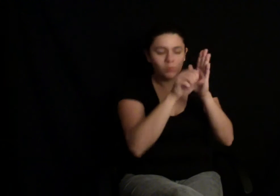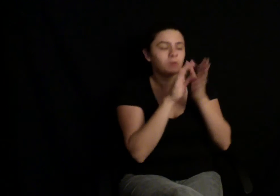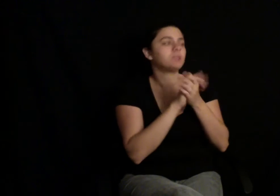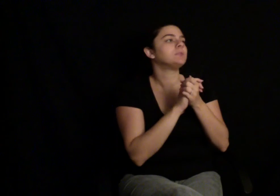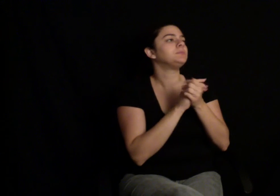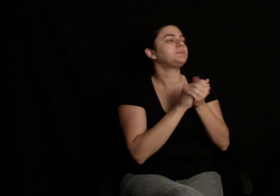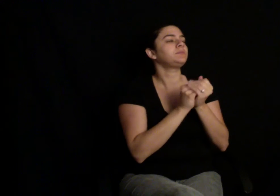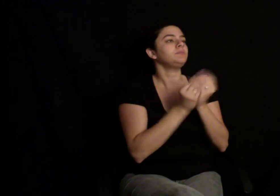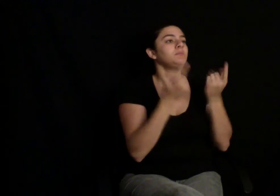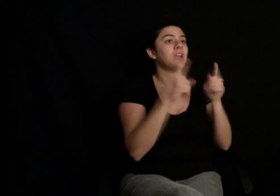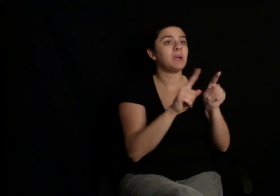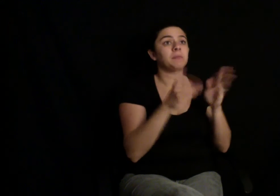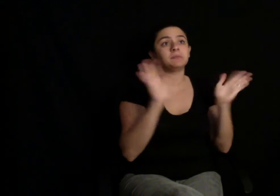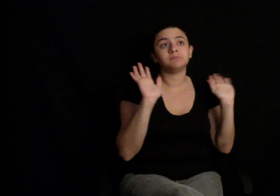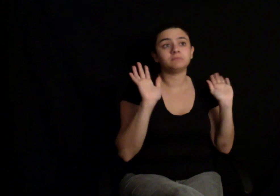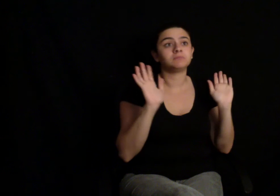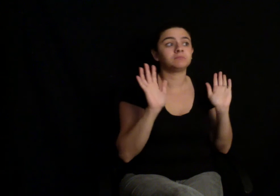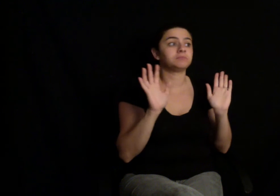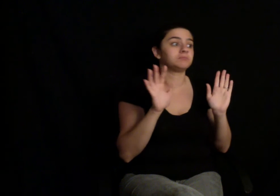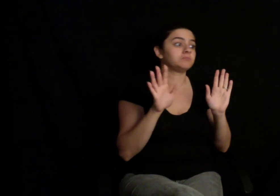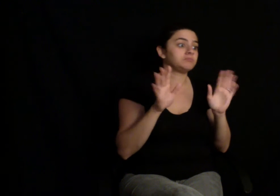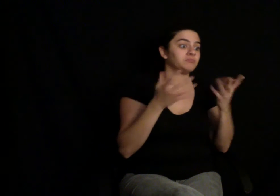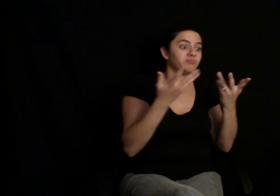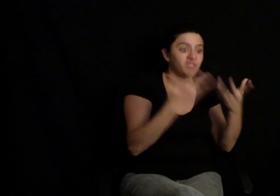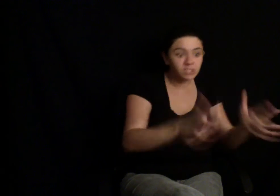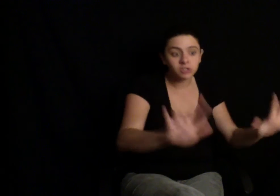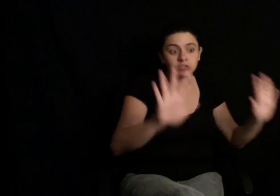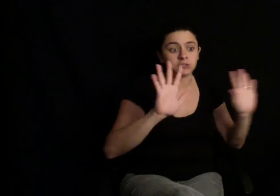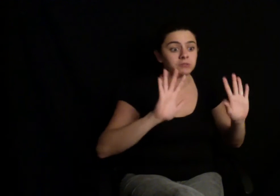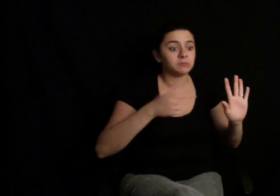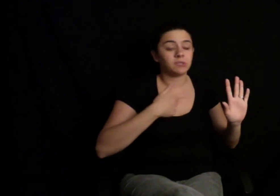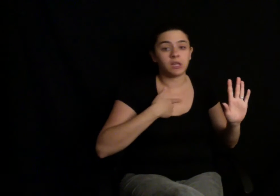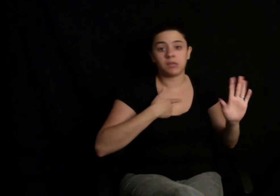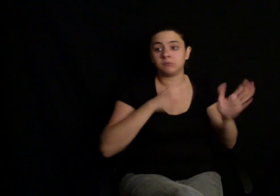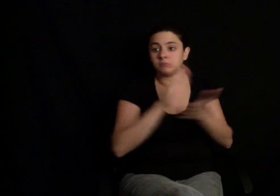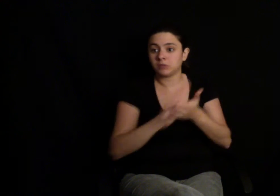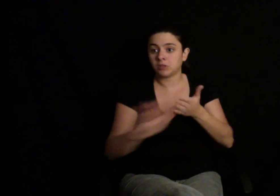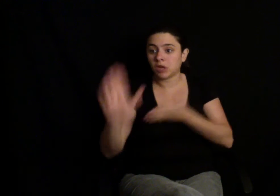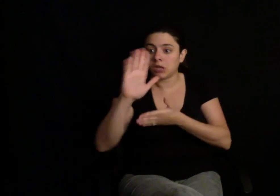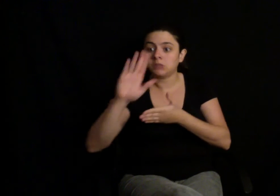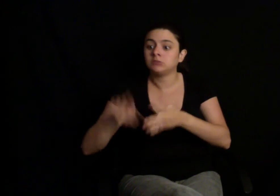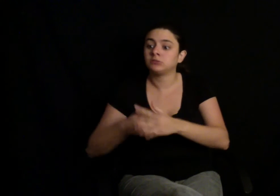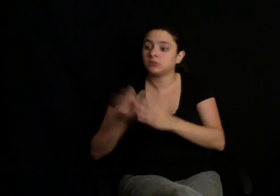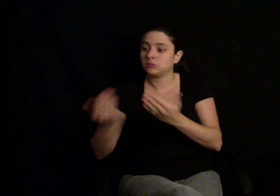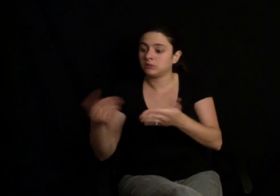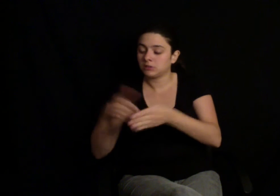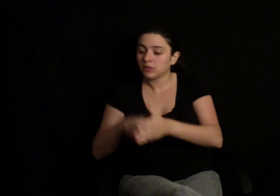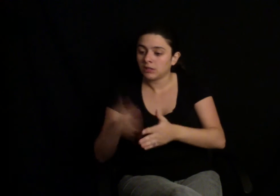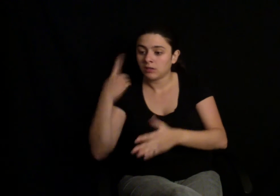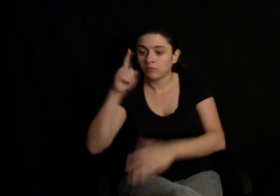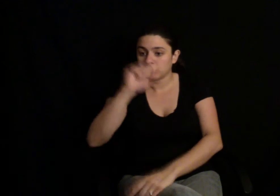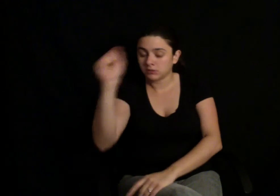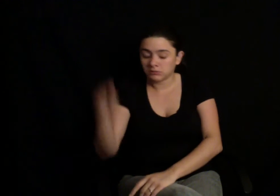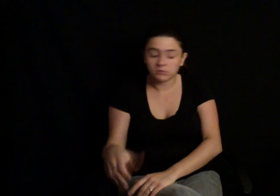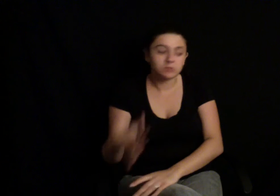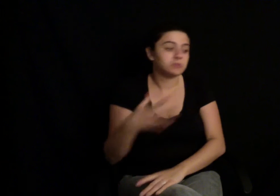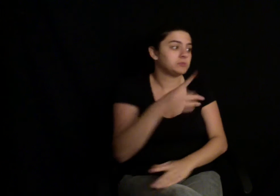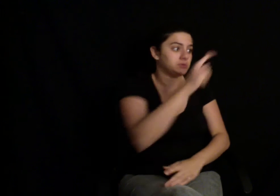just, we went our separate ways, and I went back to school for, I guess, just 1 semester. In the summer, the cast list